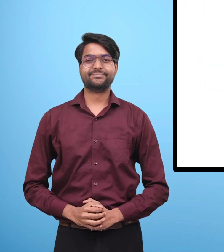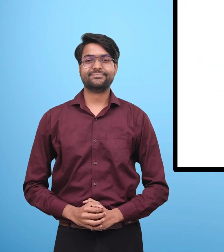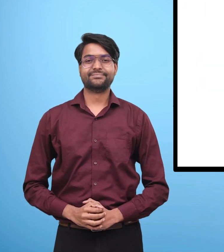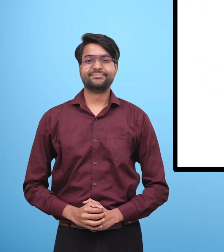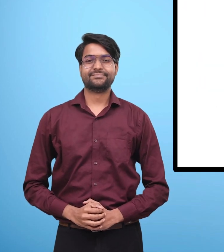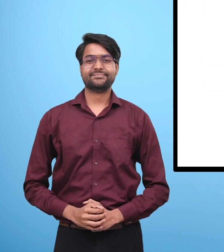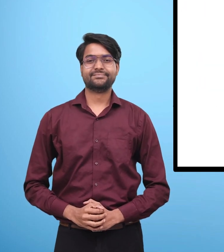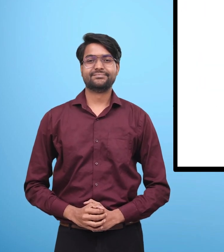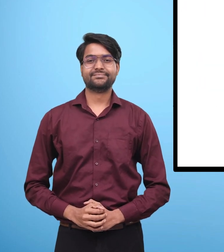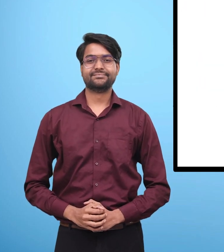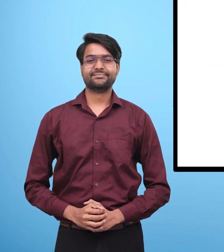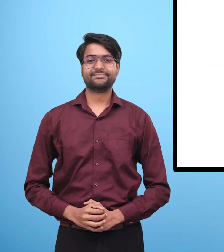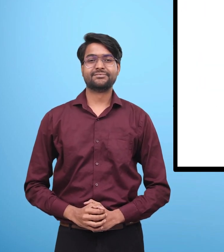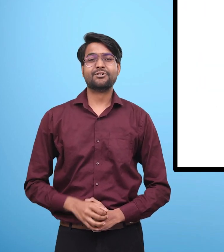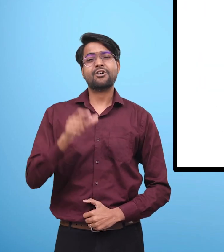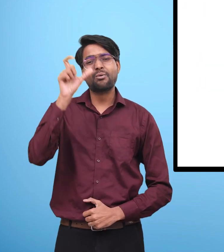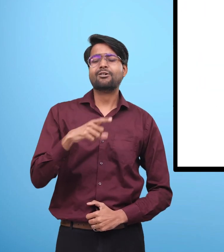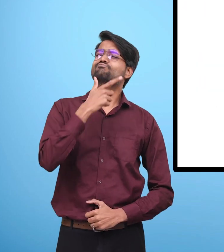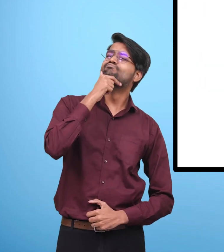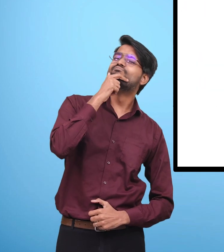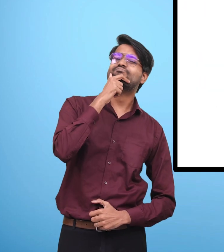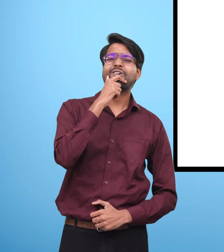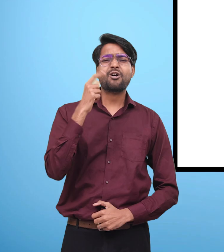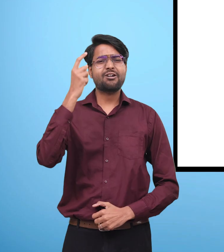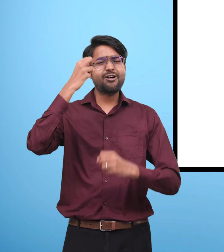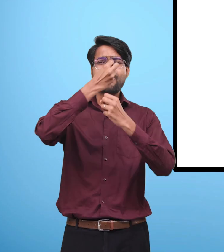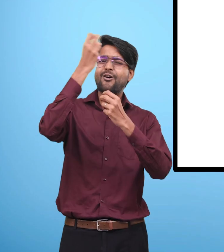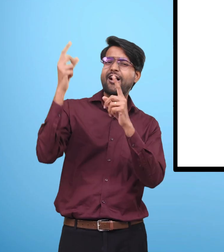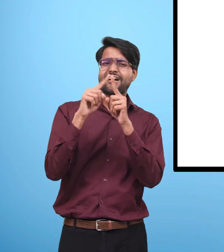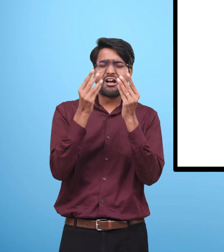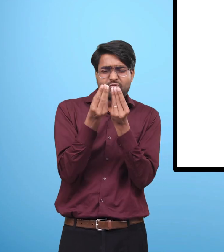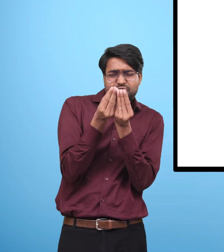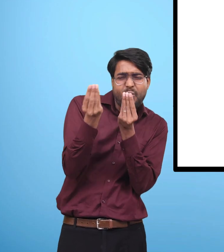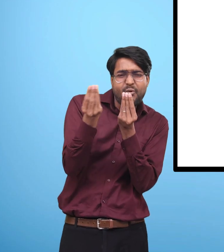Dorje is asking a question. Which star is closest to us?